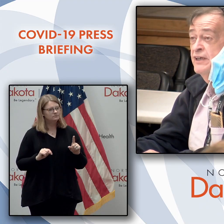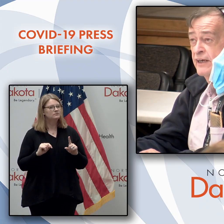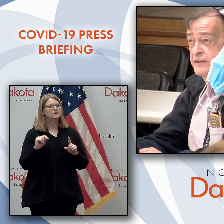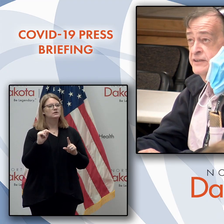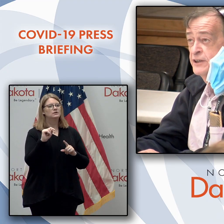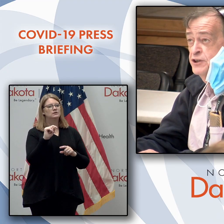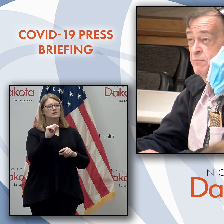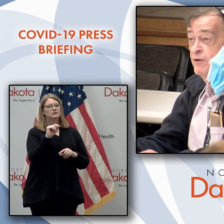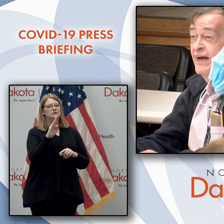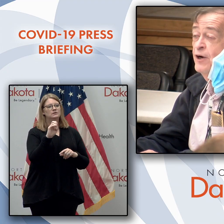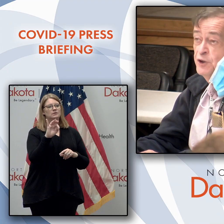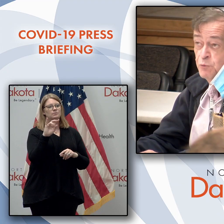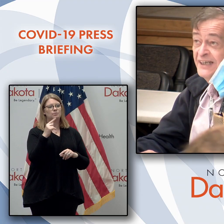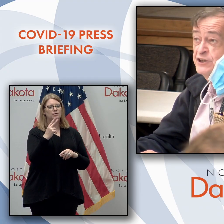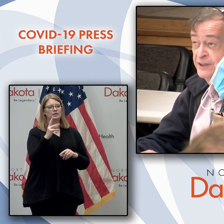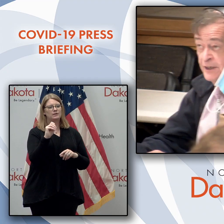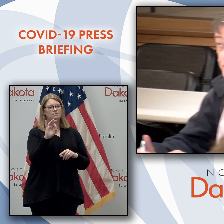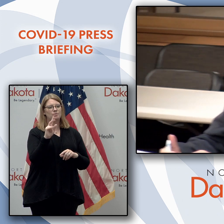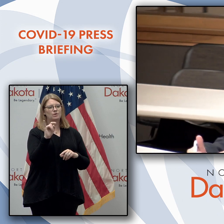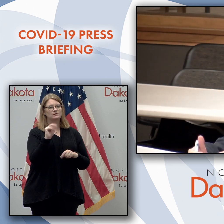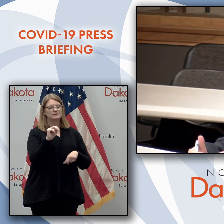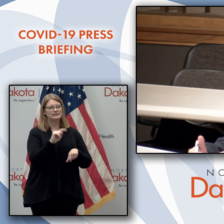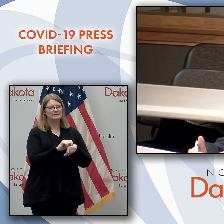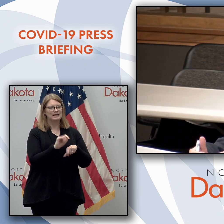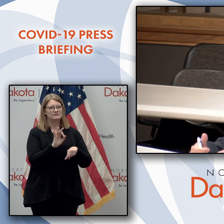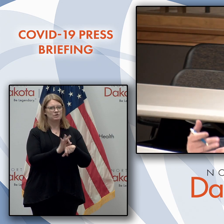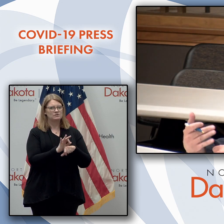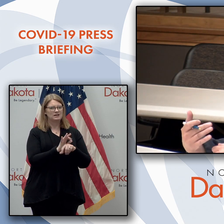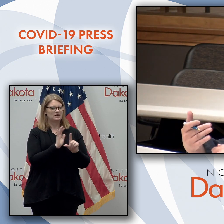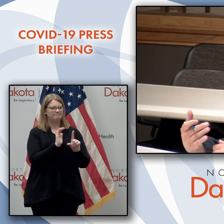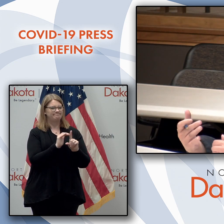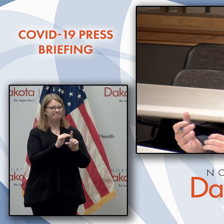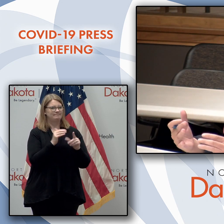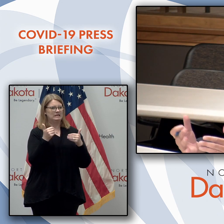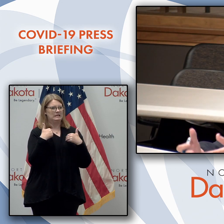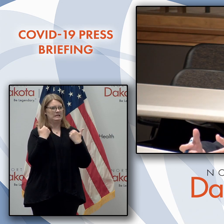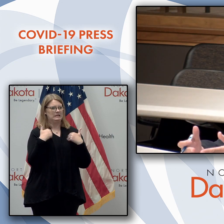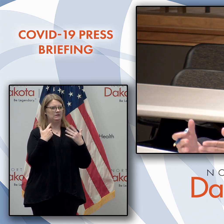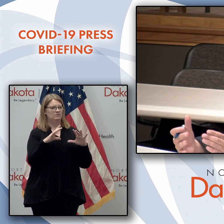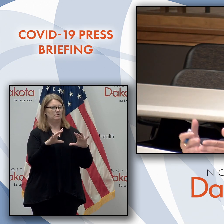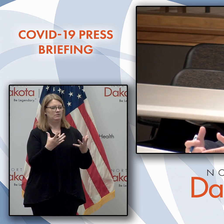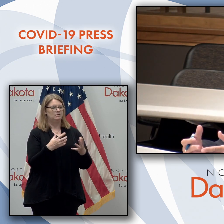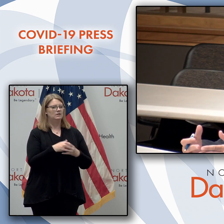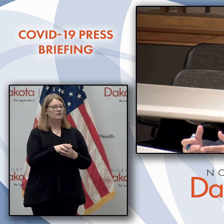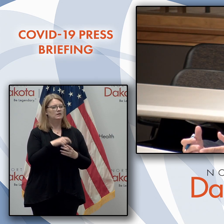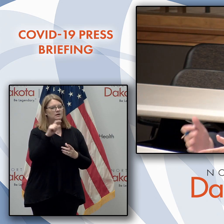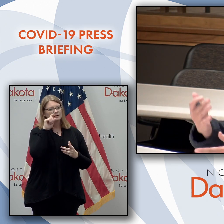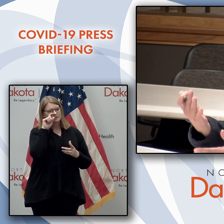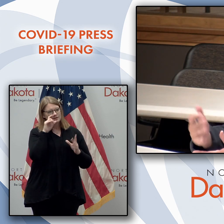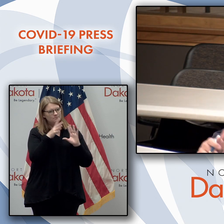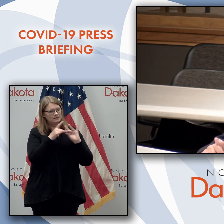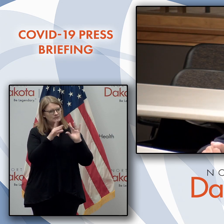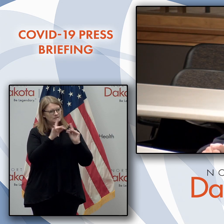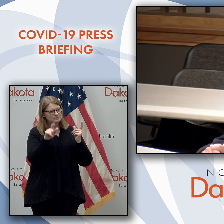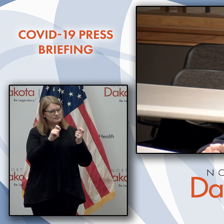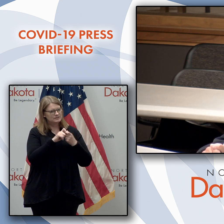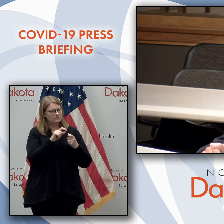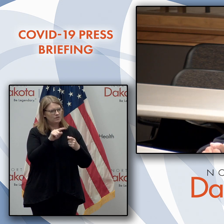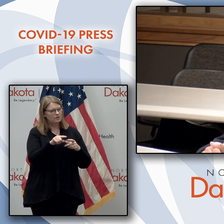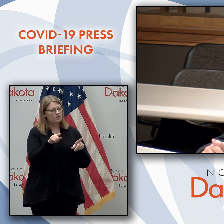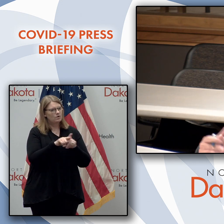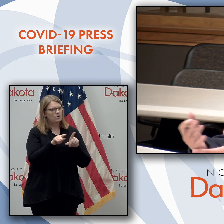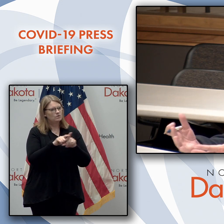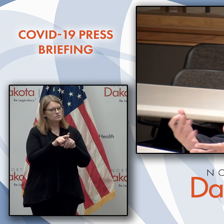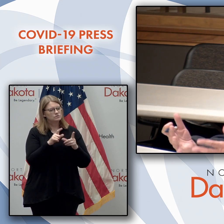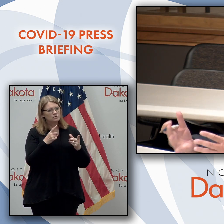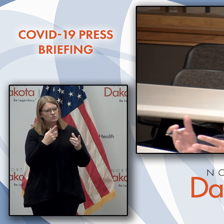force has been doing a lot of discussion about how you reach the younger crowd. They would like to do messaging that's specifically for them. You also referenced